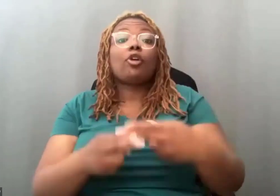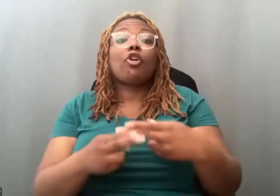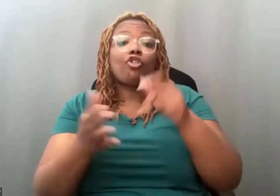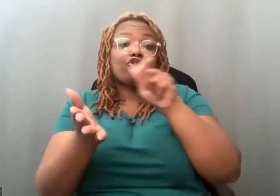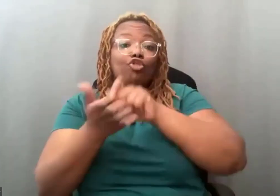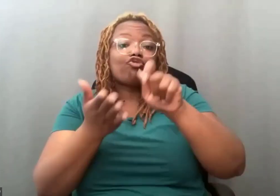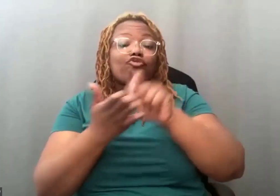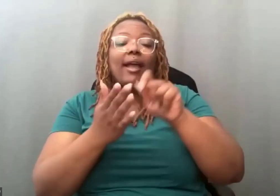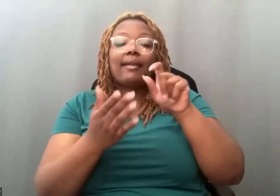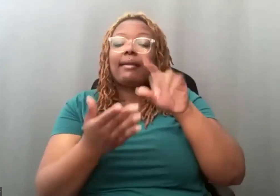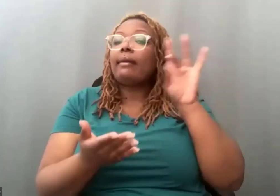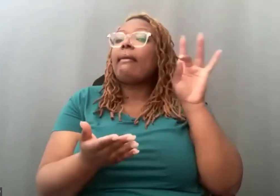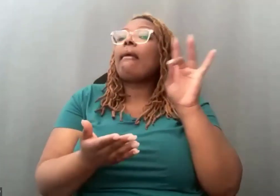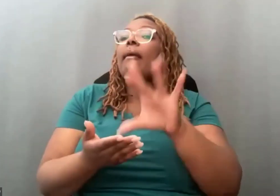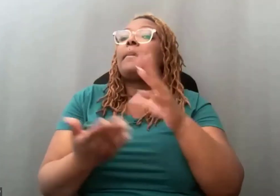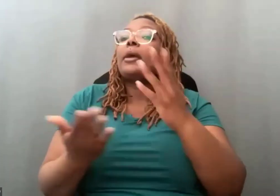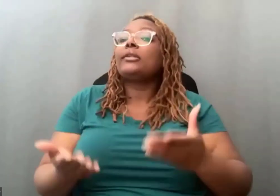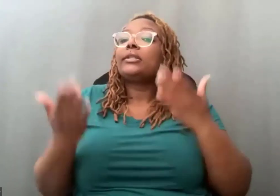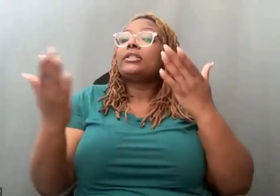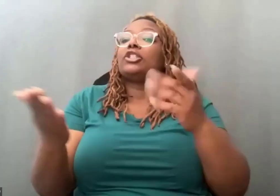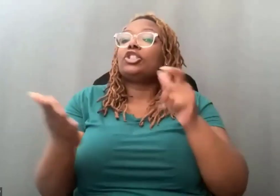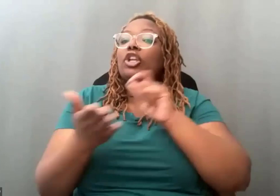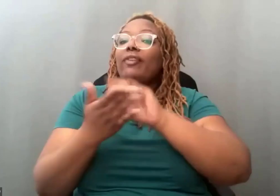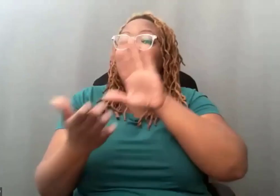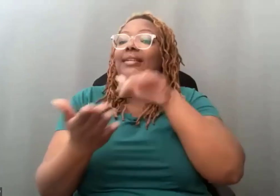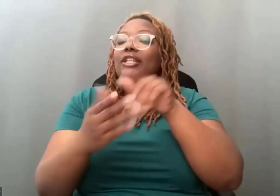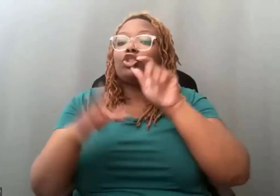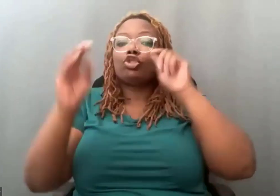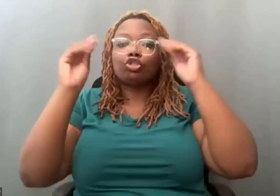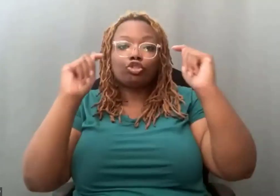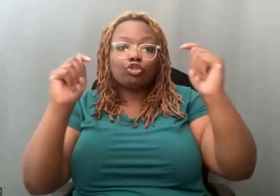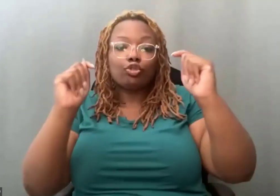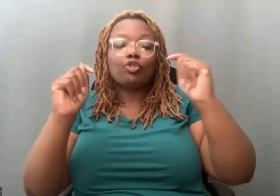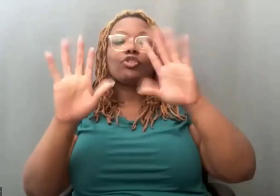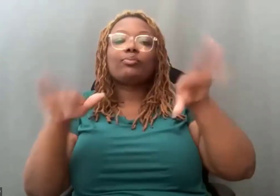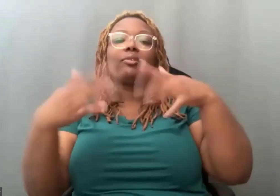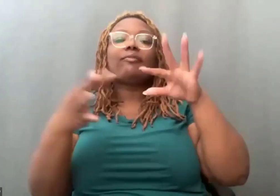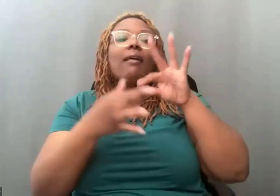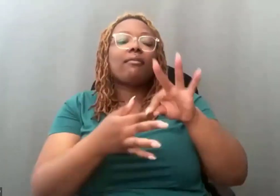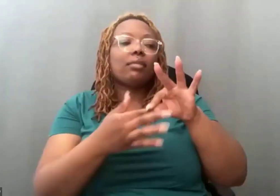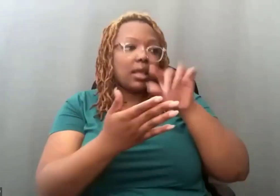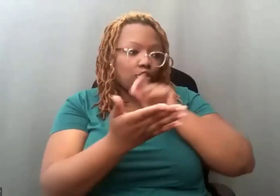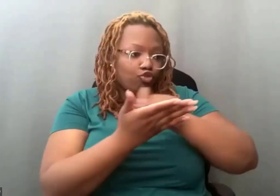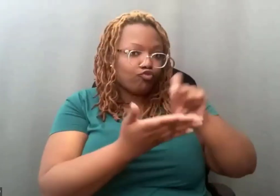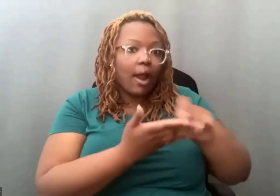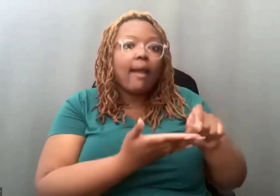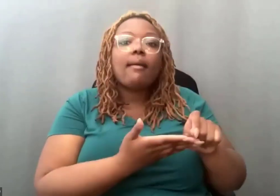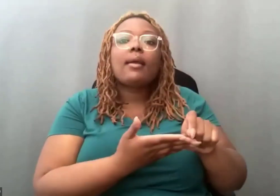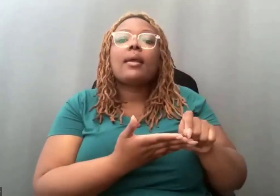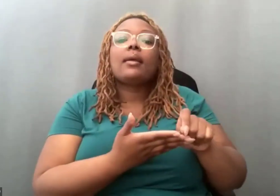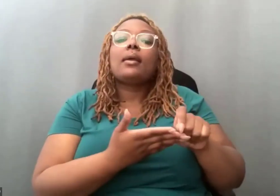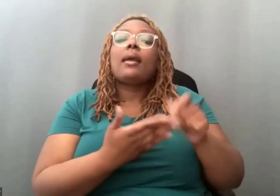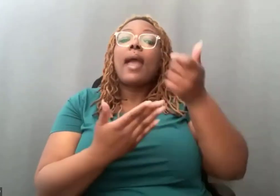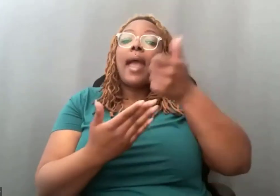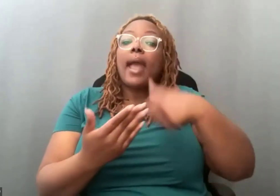input and suggestions that writing center tutors provide in response to writing. With this in mind, and any additions or changes you would